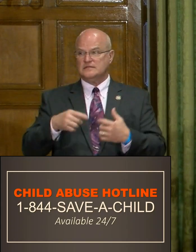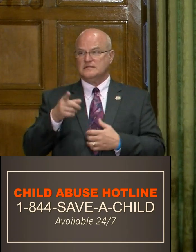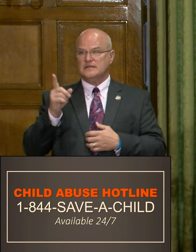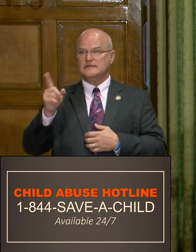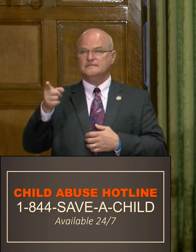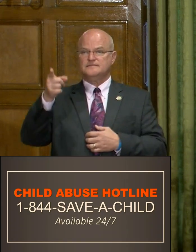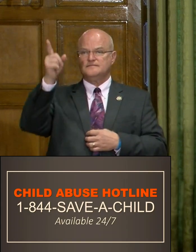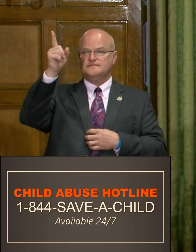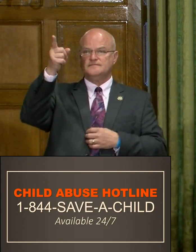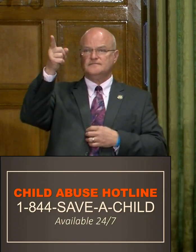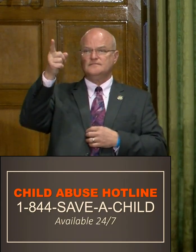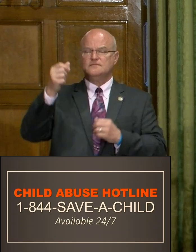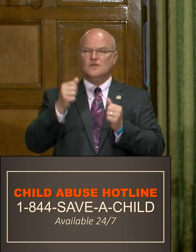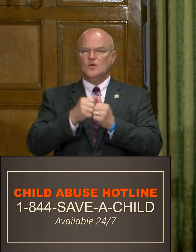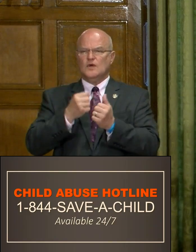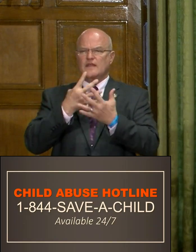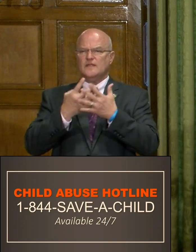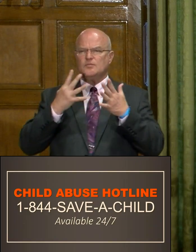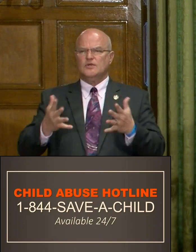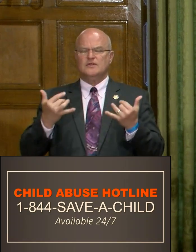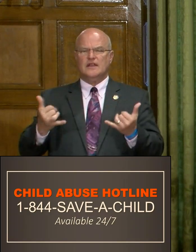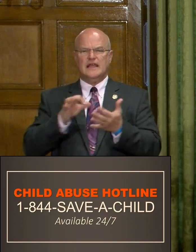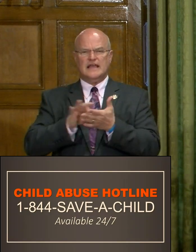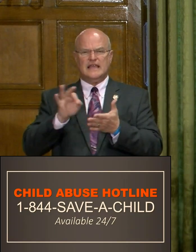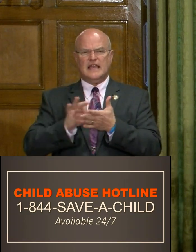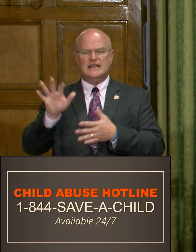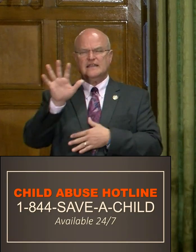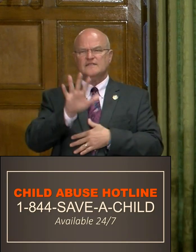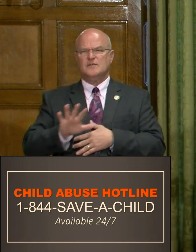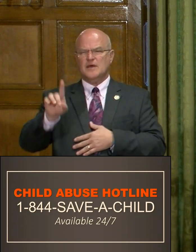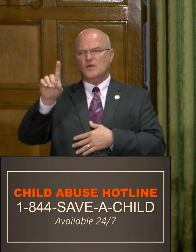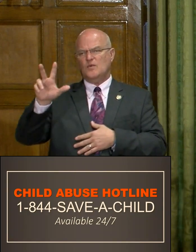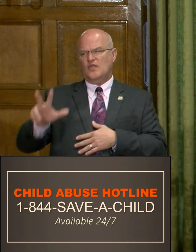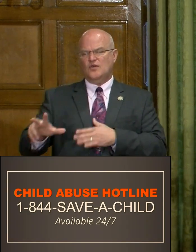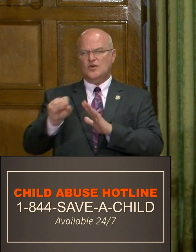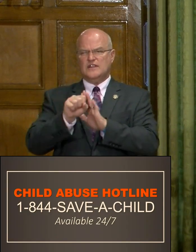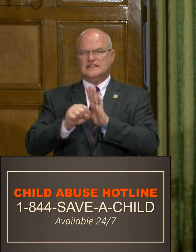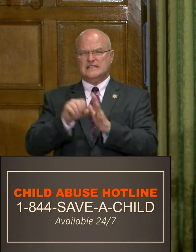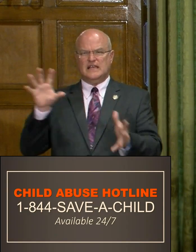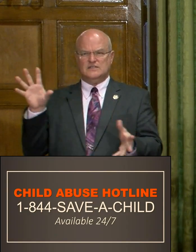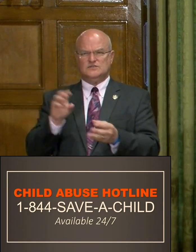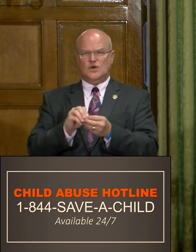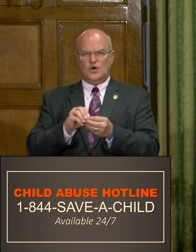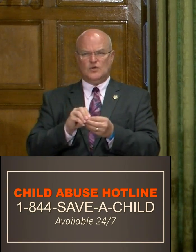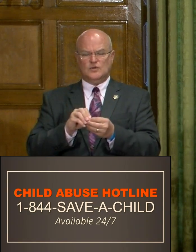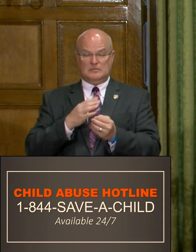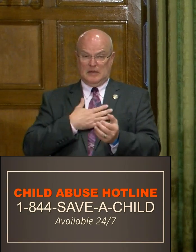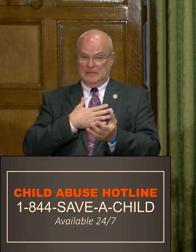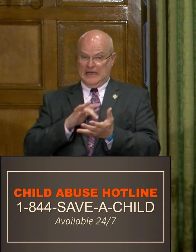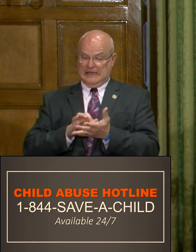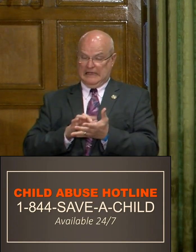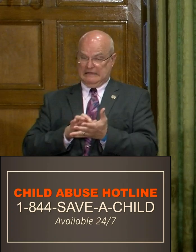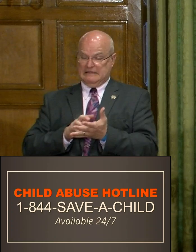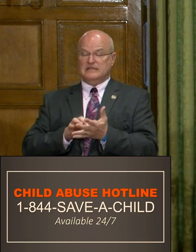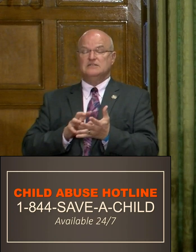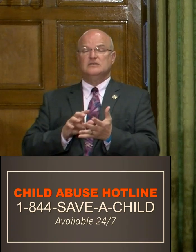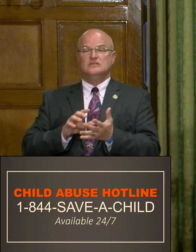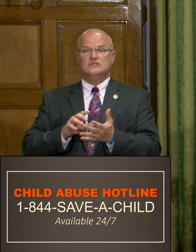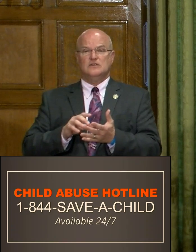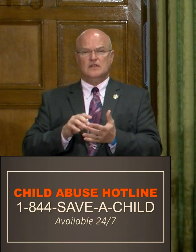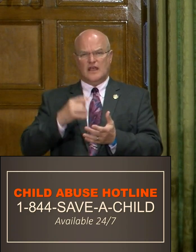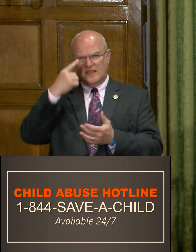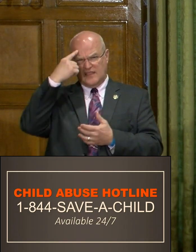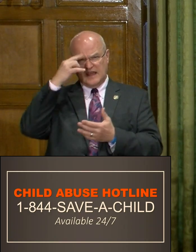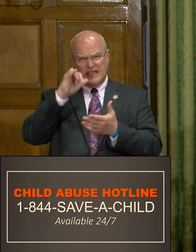Yes. With prisoners now accounting for about 1/3 of the state's total by my calculations, do you believe